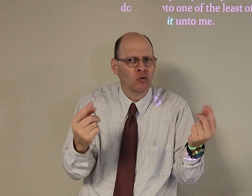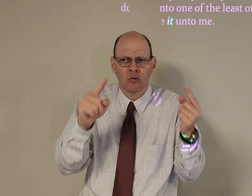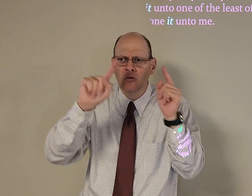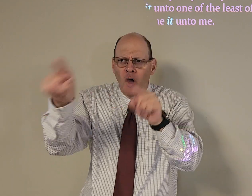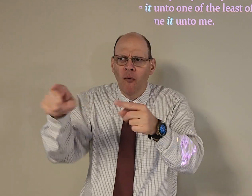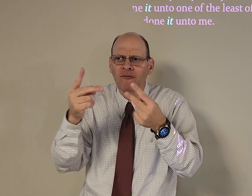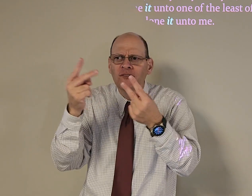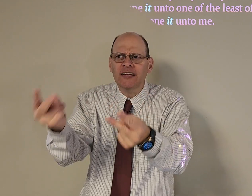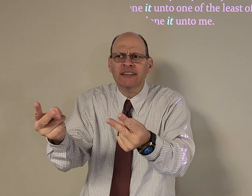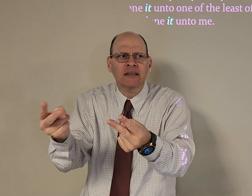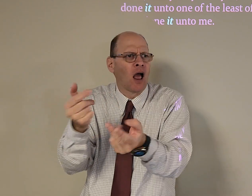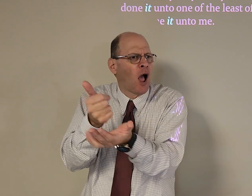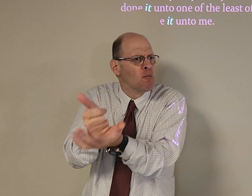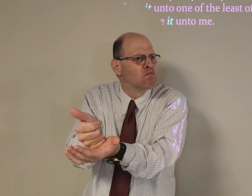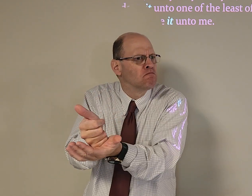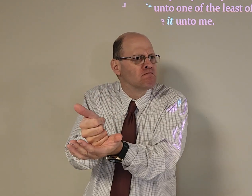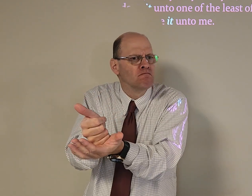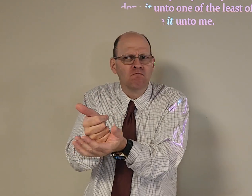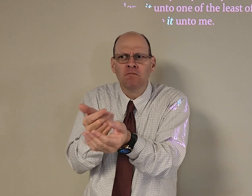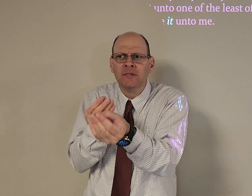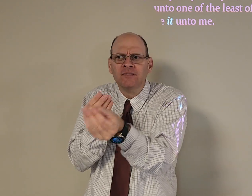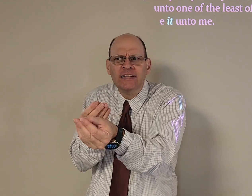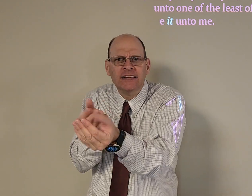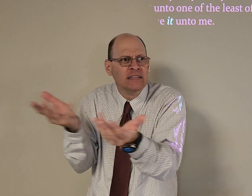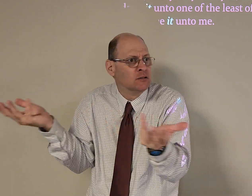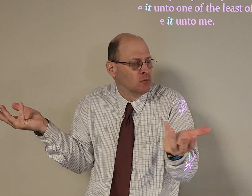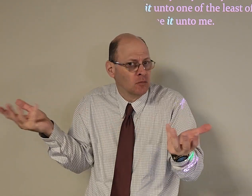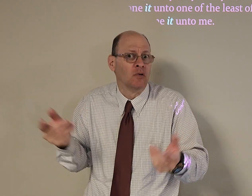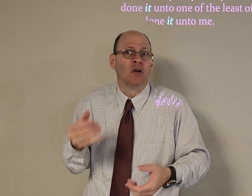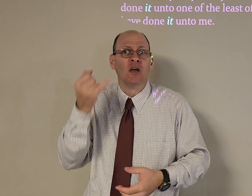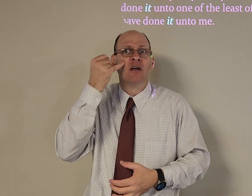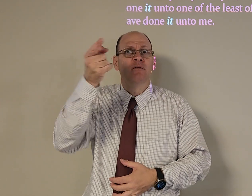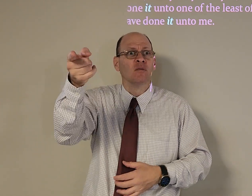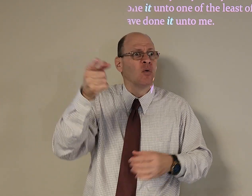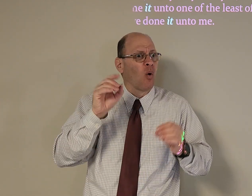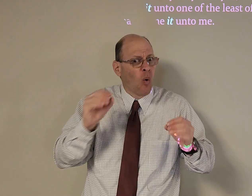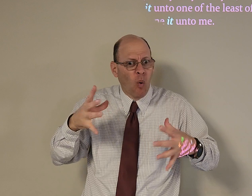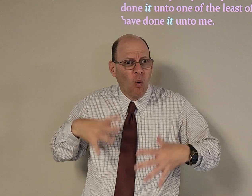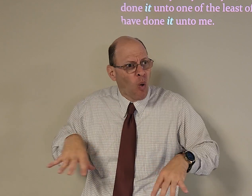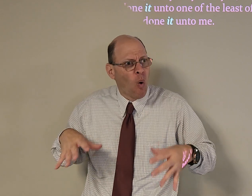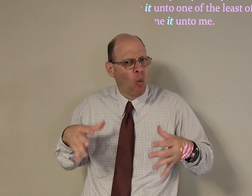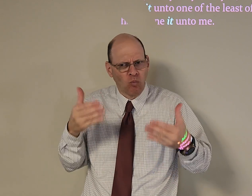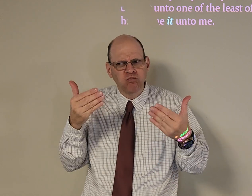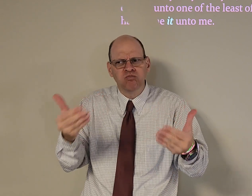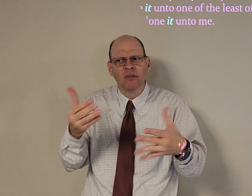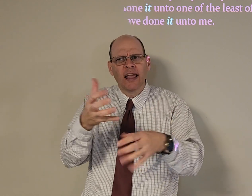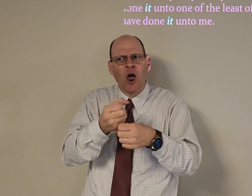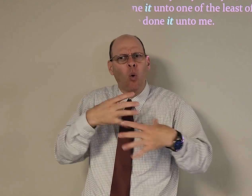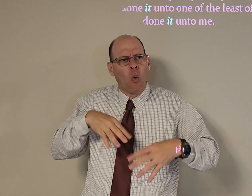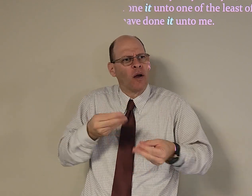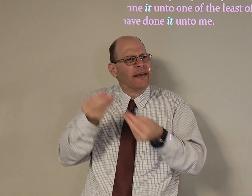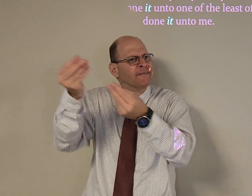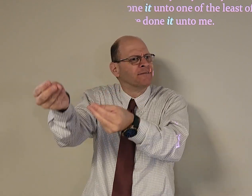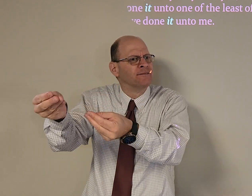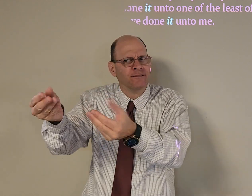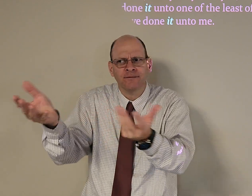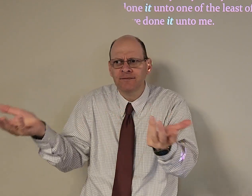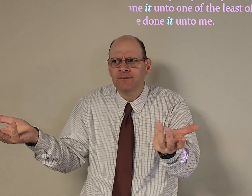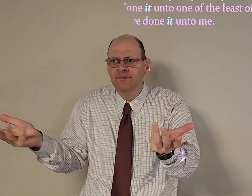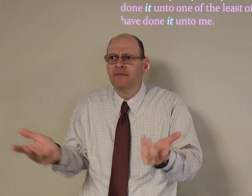If someone's sick, go visit them. Help them, feed them, do, you know, work for them, help them. If you see someone that doesn't